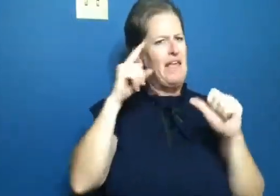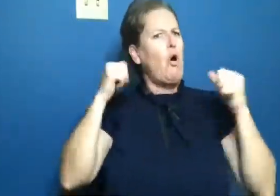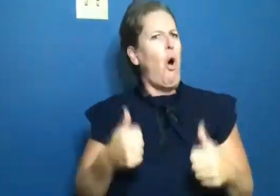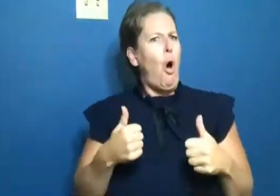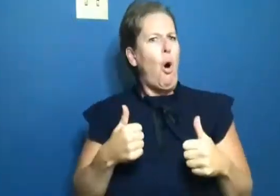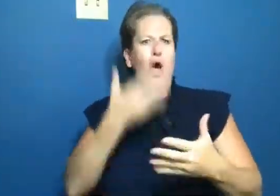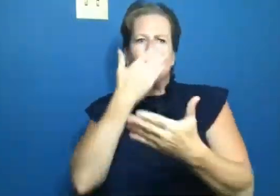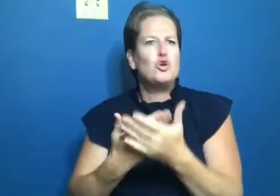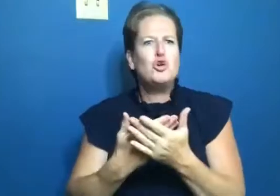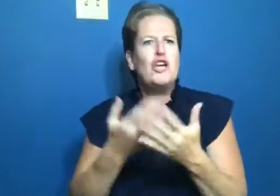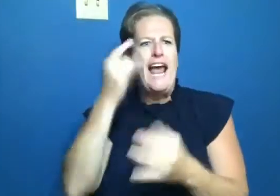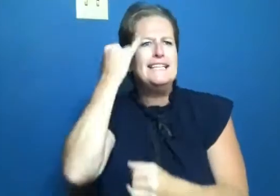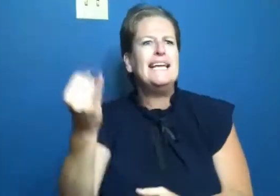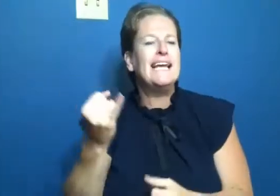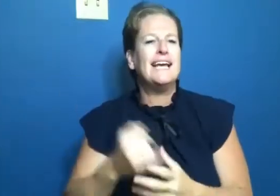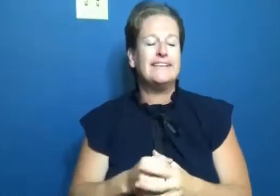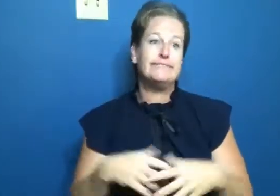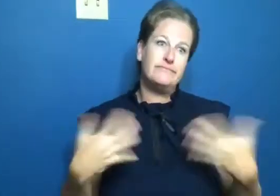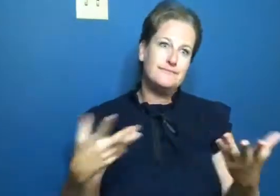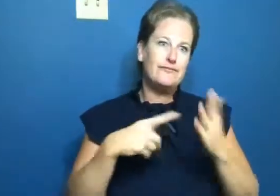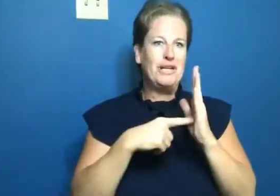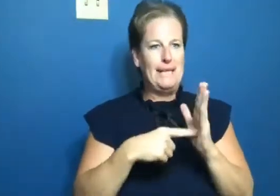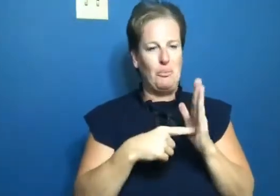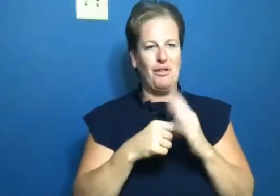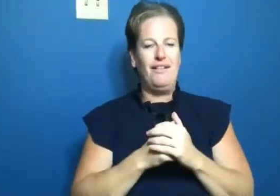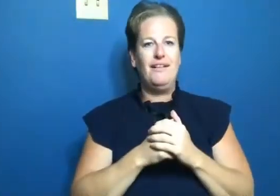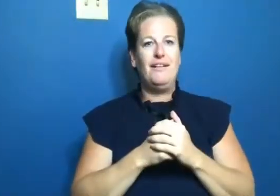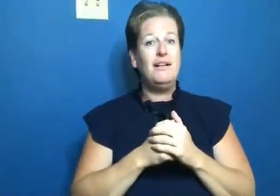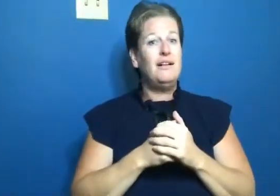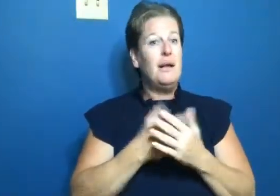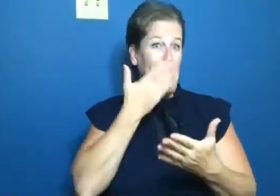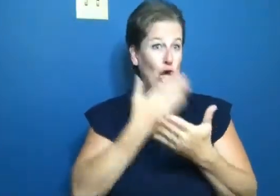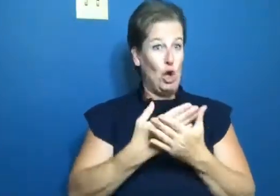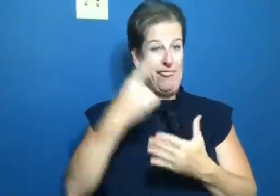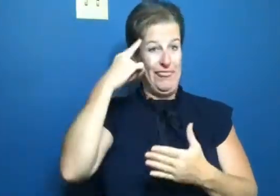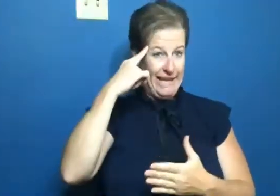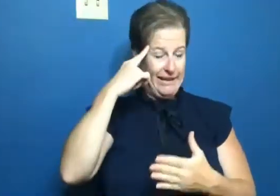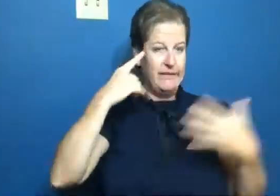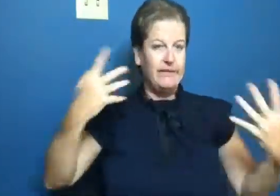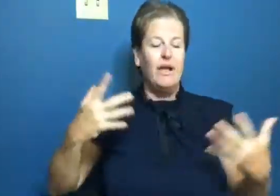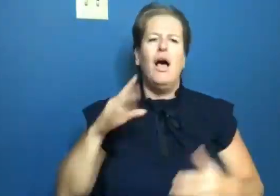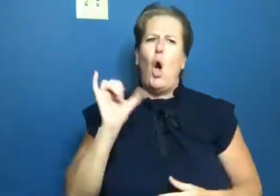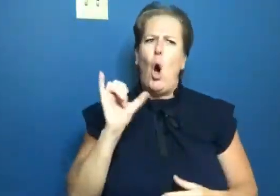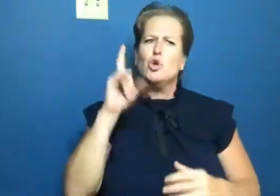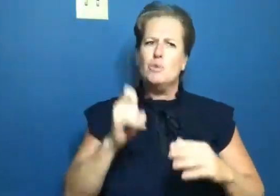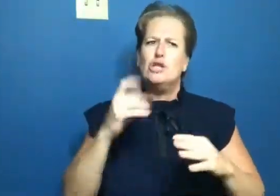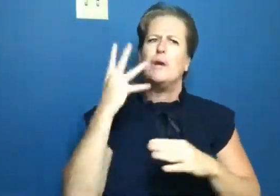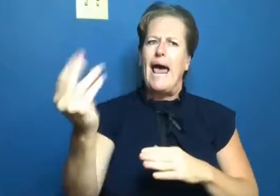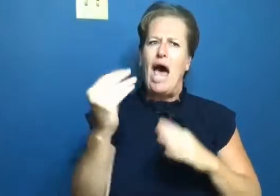thinking thought that I needed to get out of my house as soon as possible because my parents were